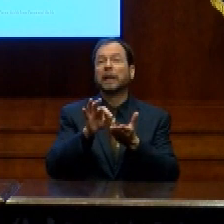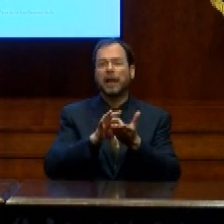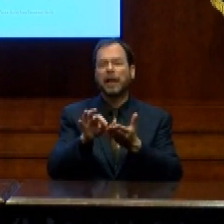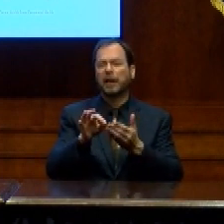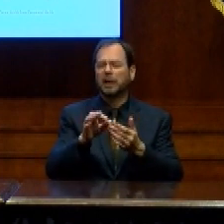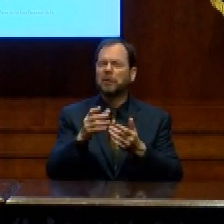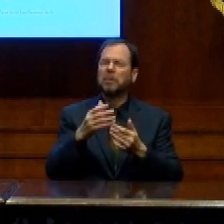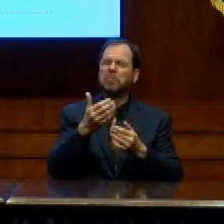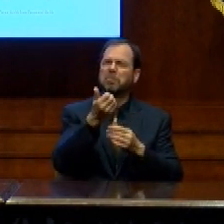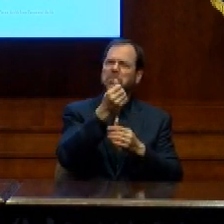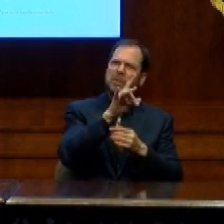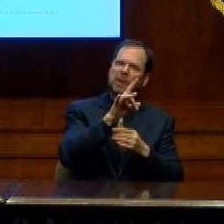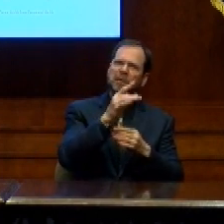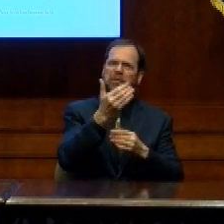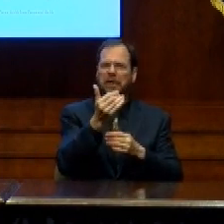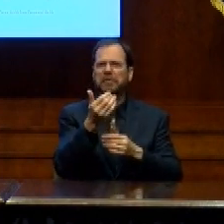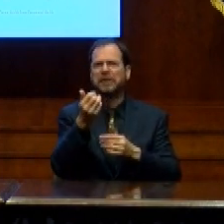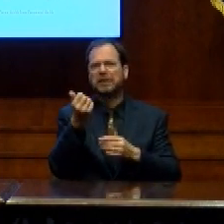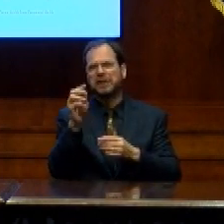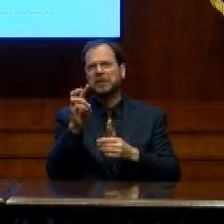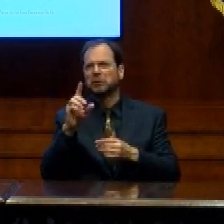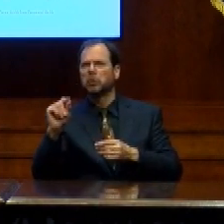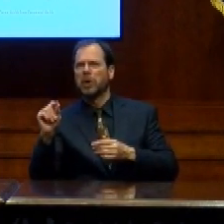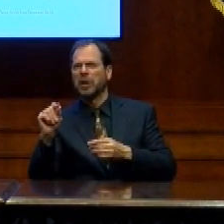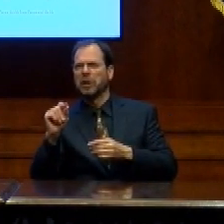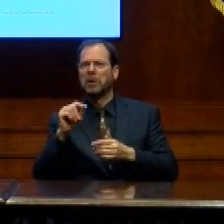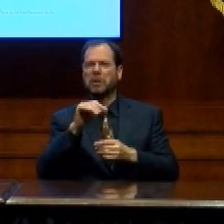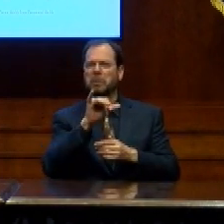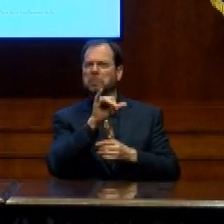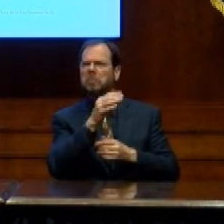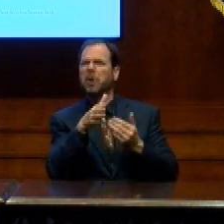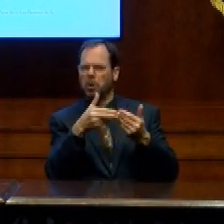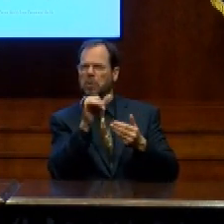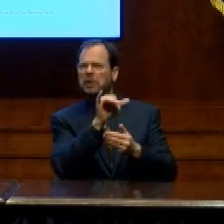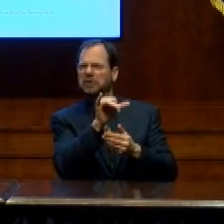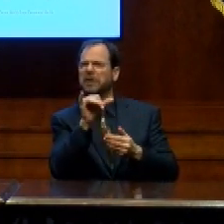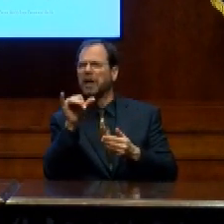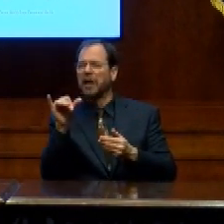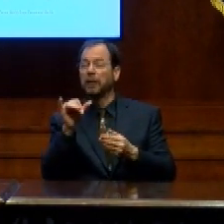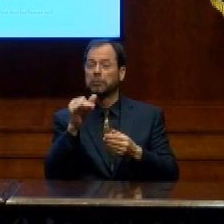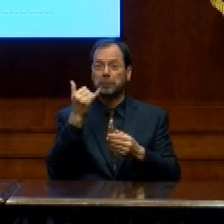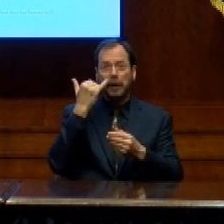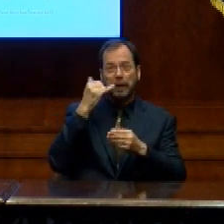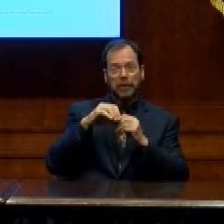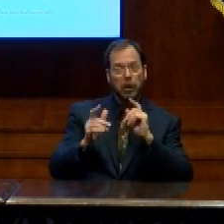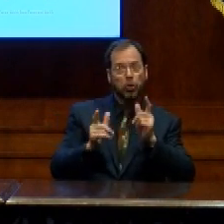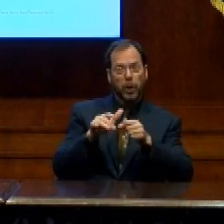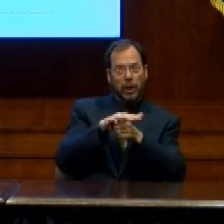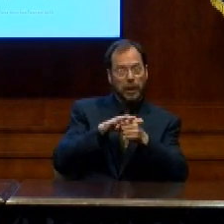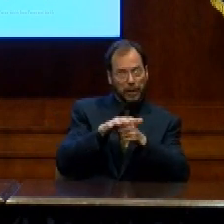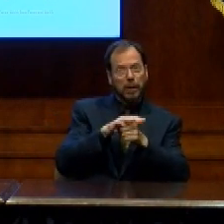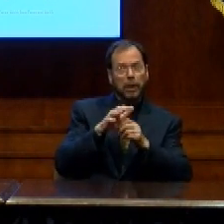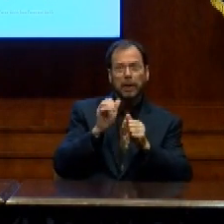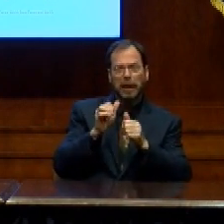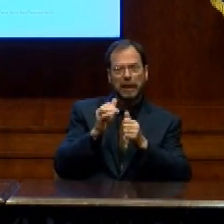been relatively even from 18 to 15 to 16 to 20. If in Webb County they're able to try to keep a lid